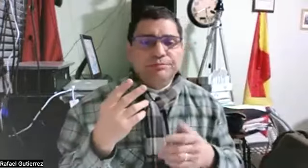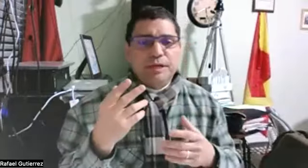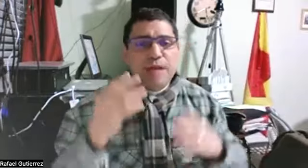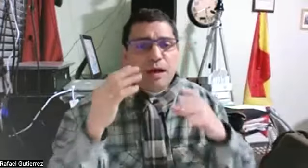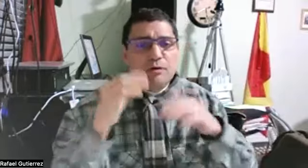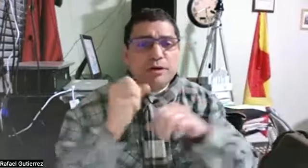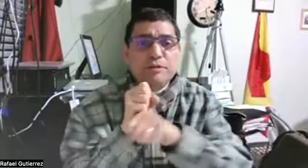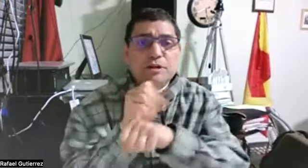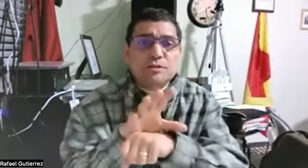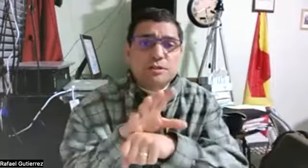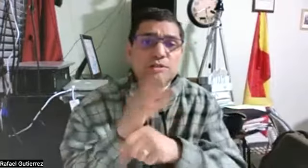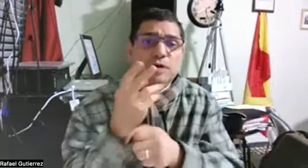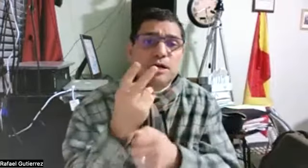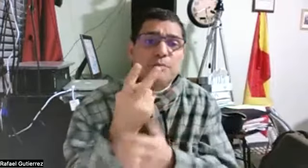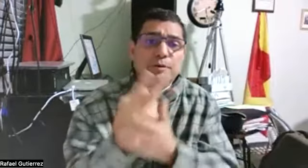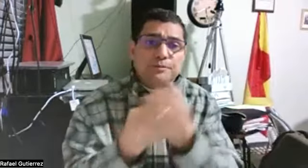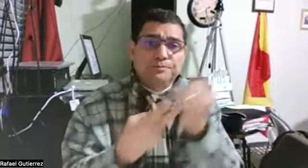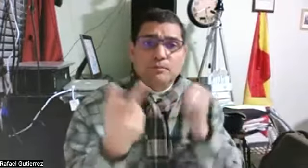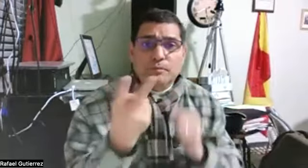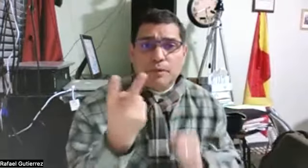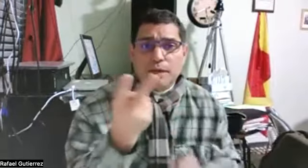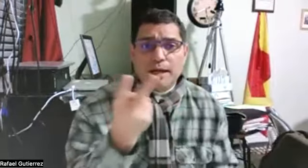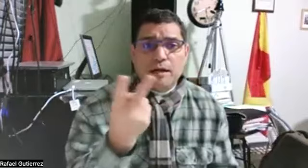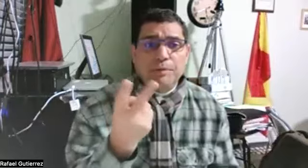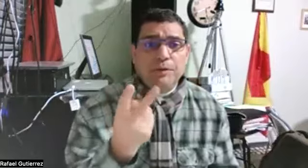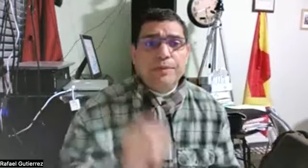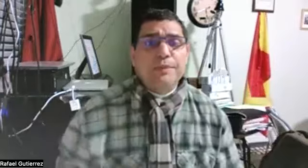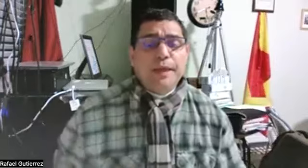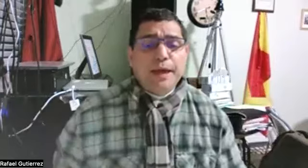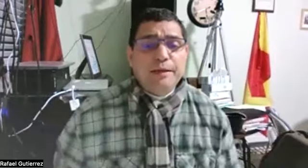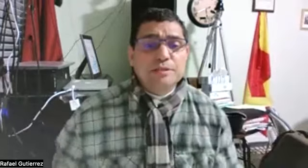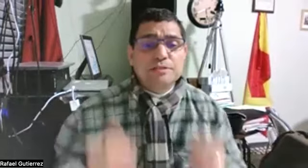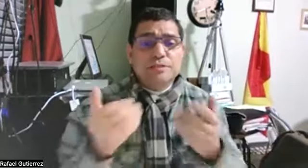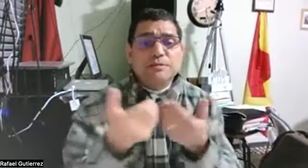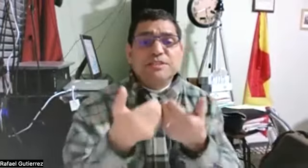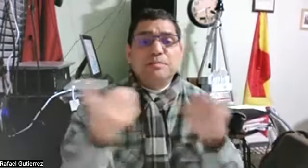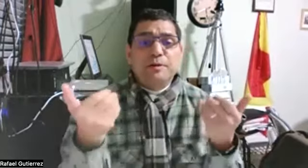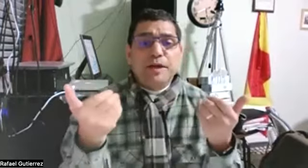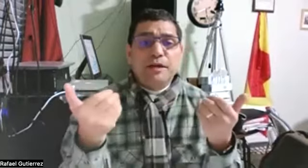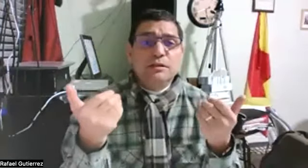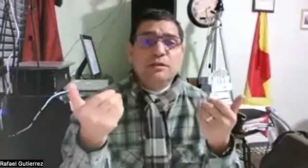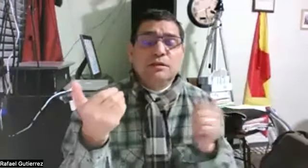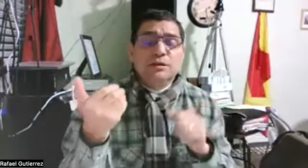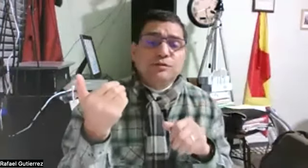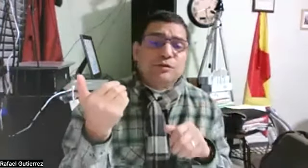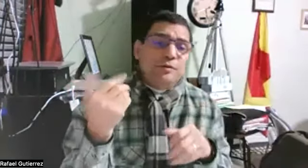I'm now giving counseling to a couple, mm-hmm. a couple, and they're being separated for